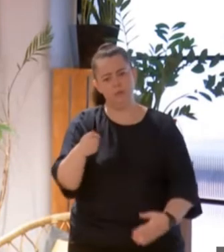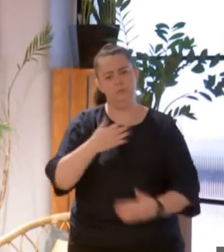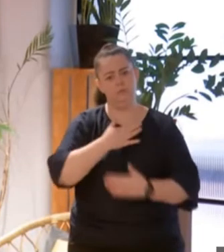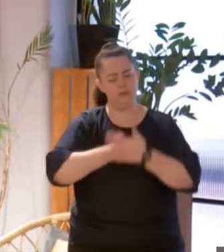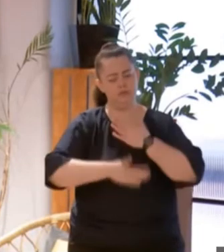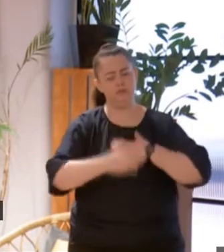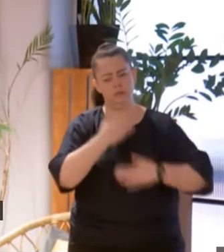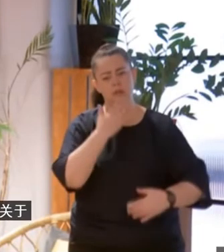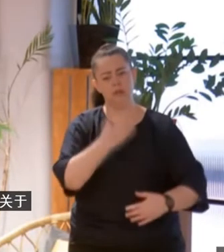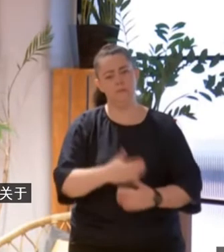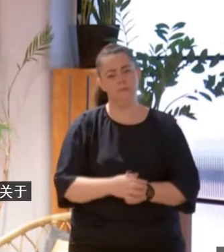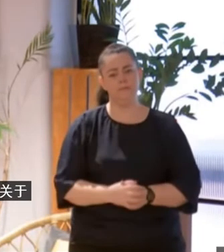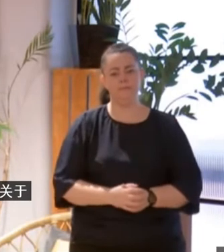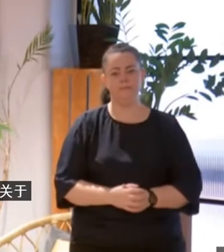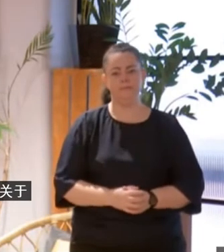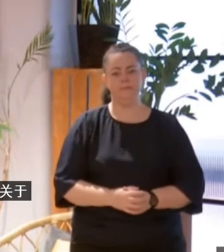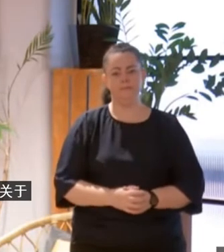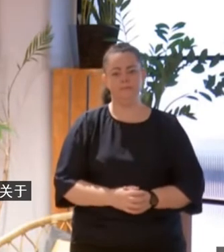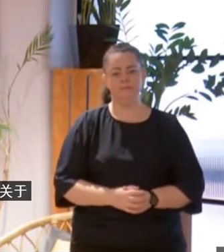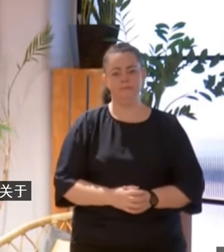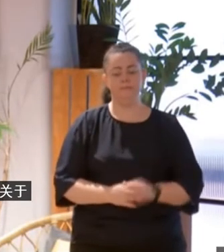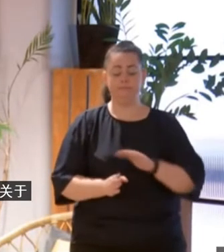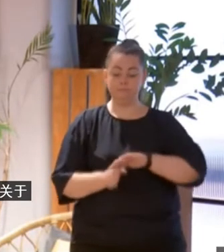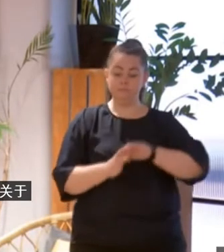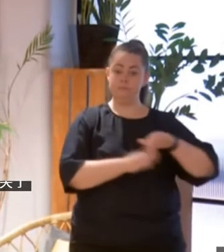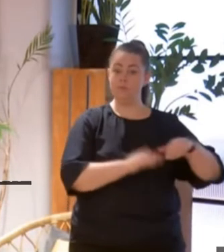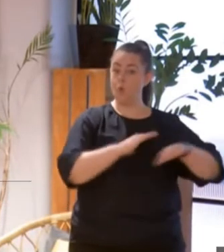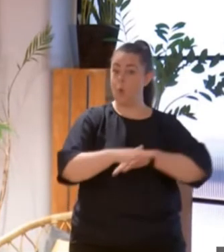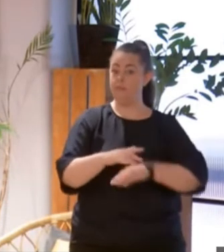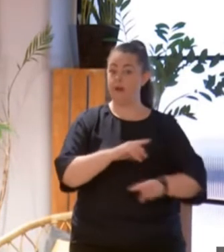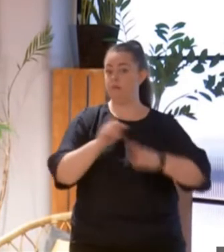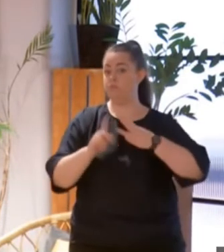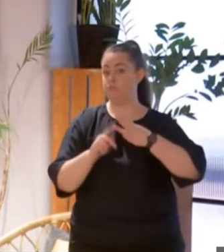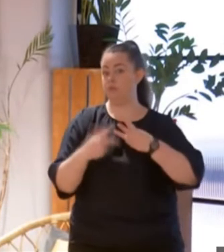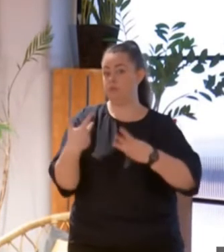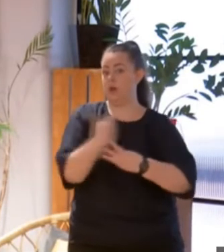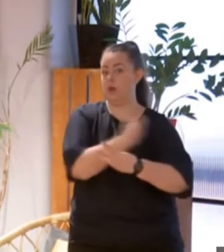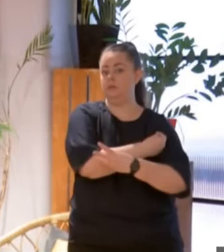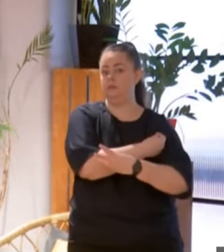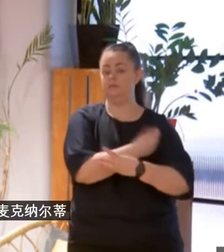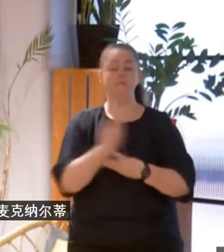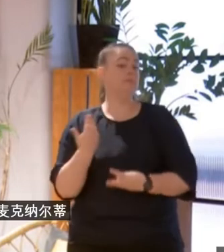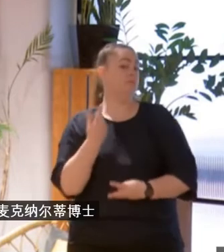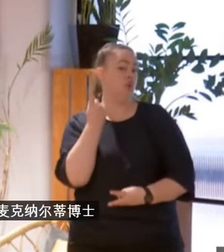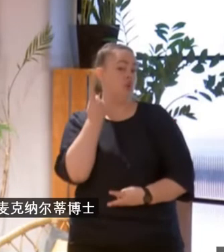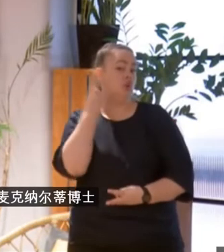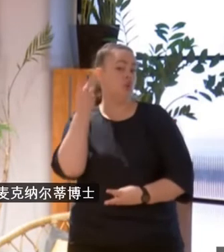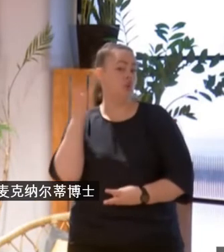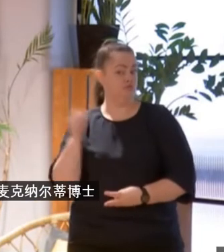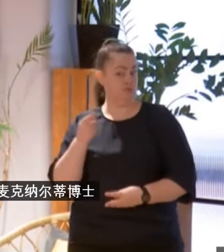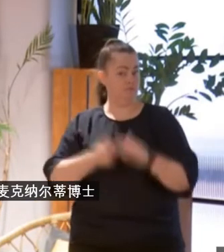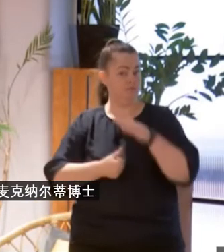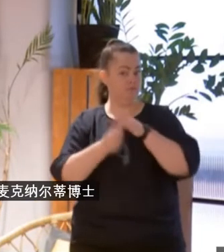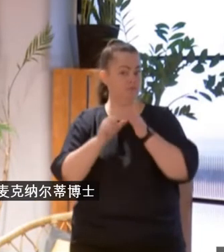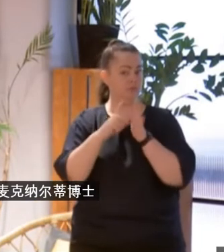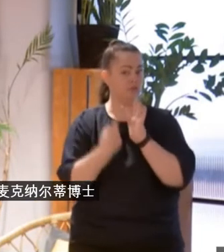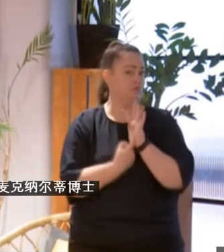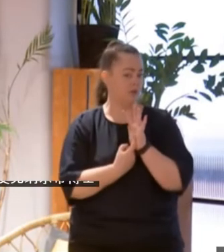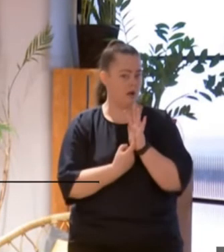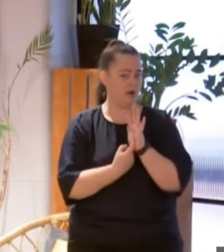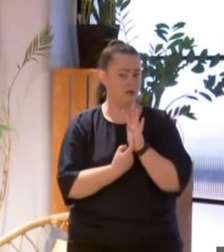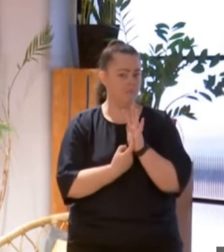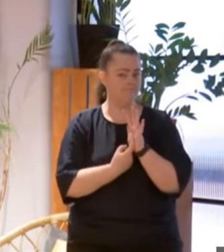I also say that in regard to boosters, first of all, we just heard from Dr. McAnulty